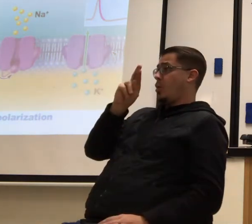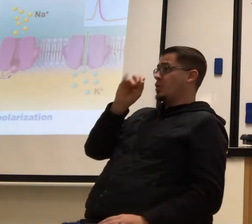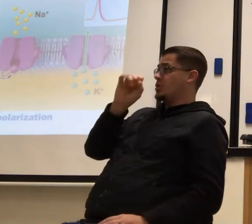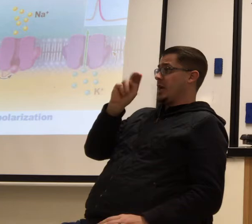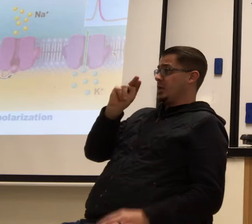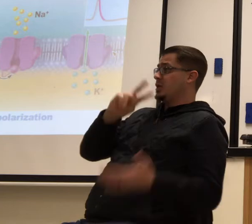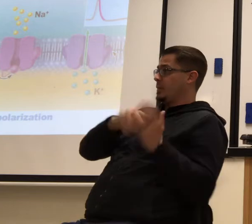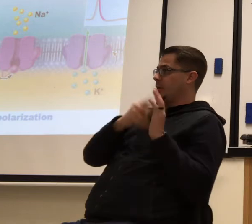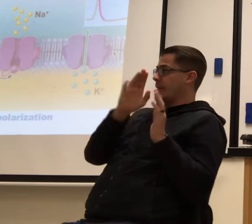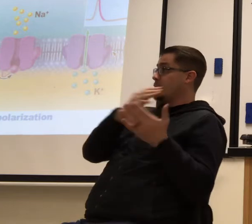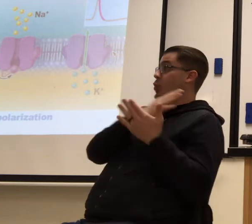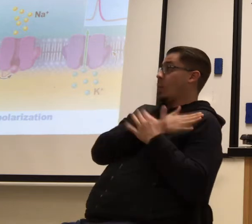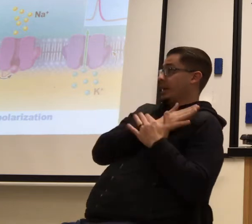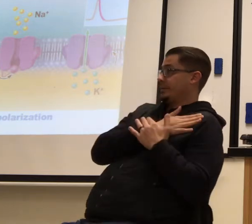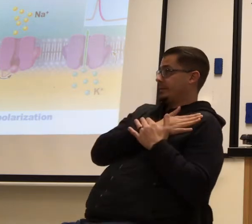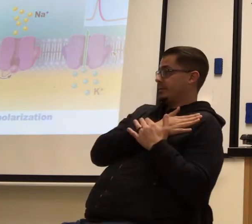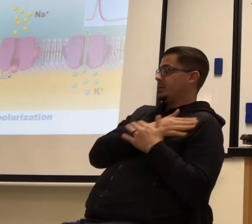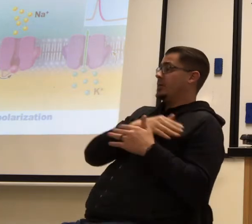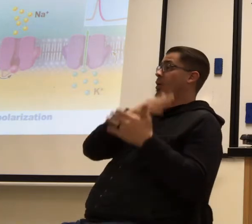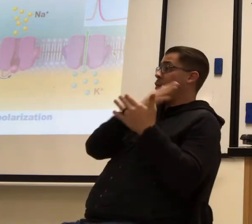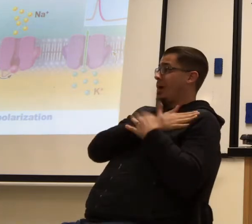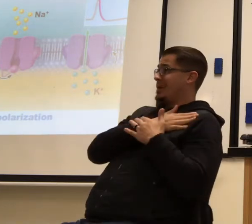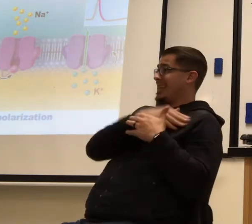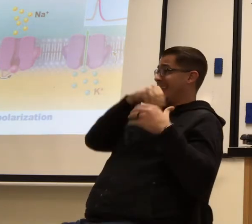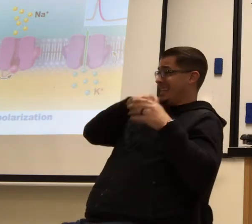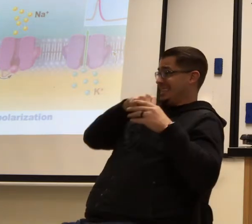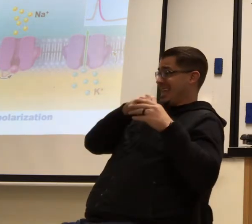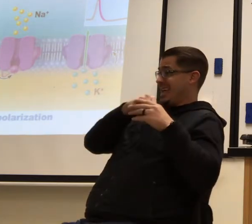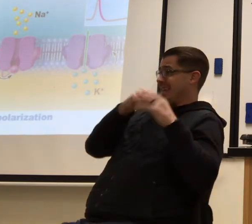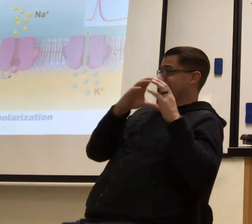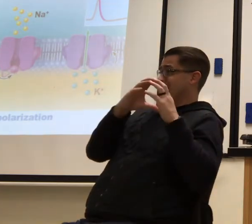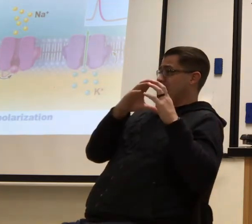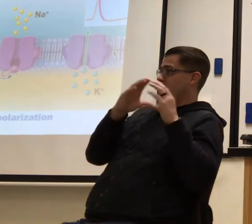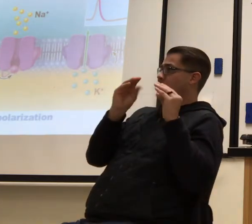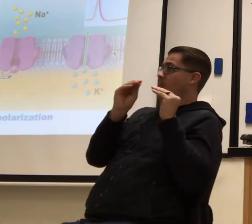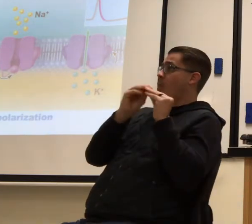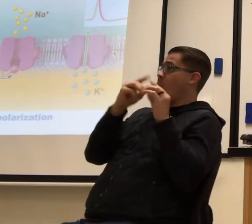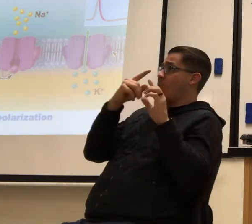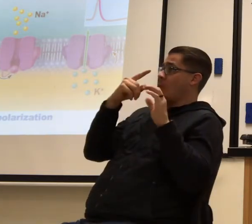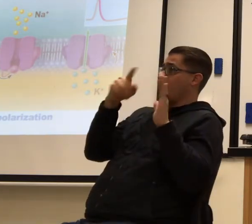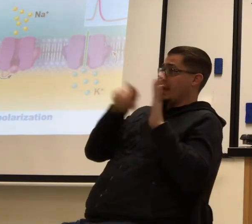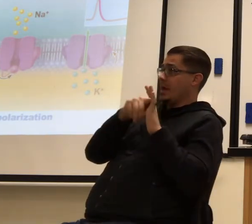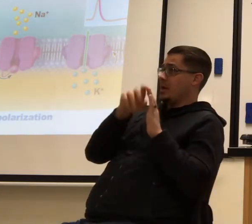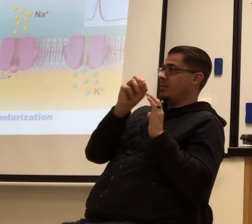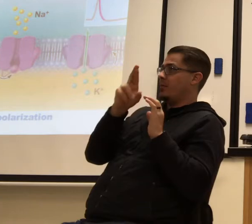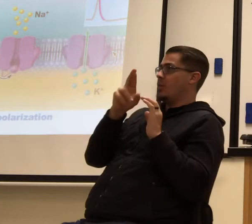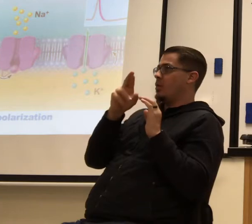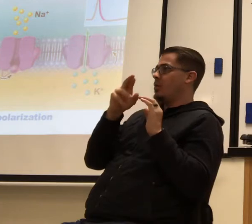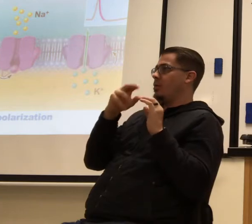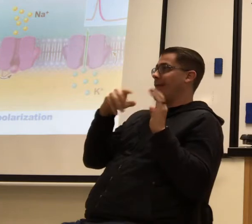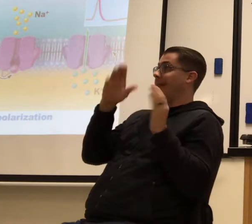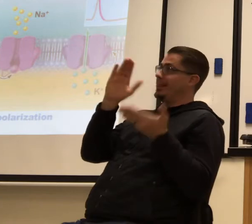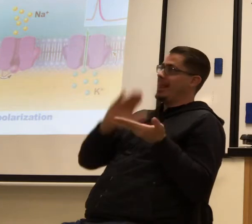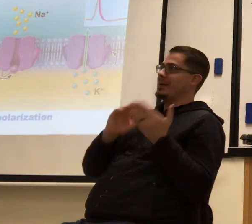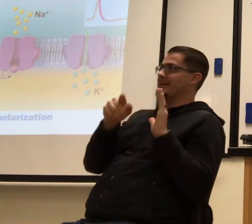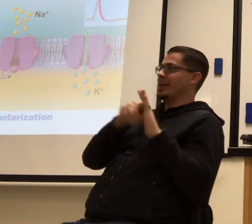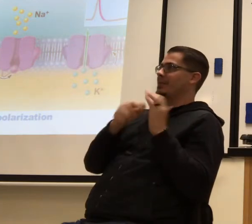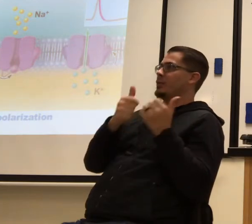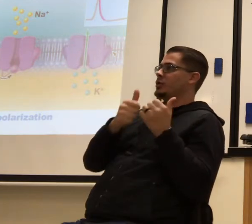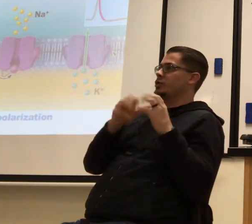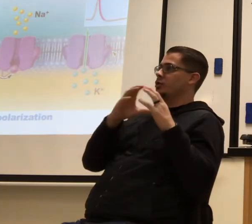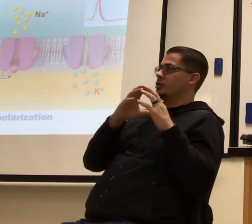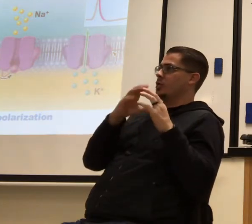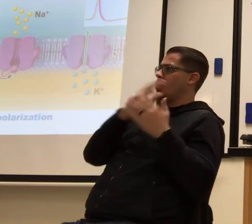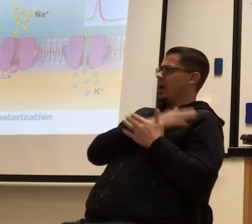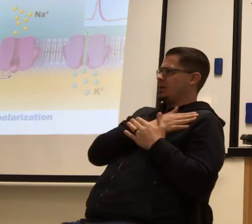condition of rest. In rest, was the inside of the cell more negative or less negative?